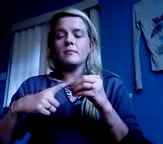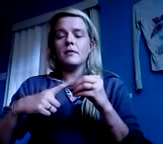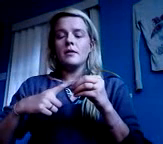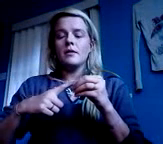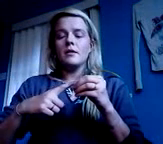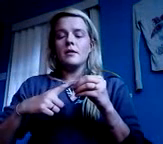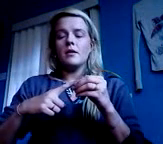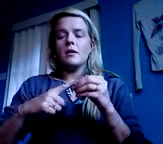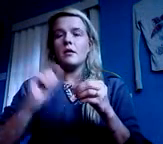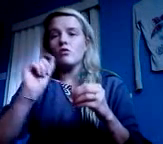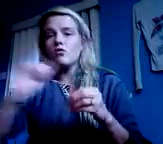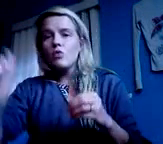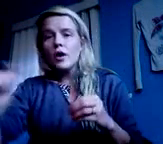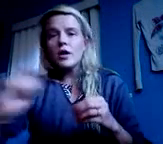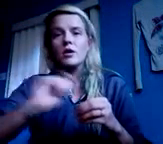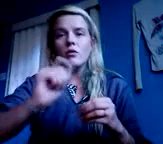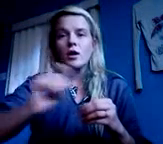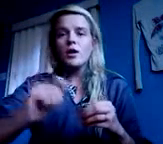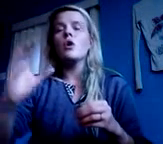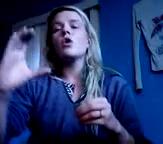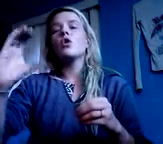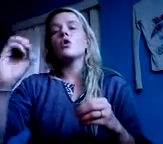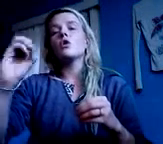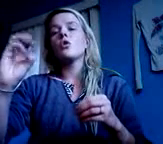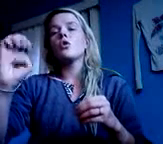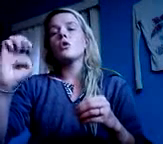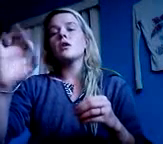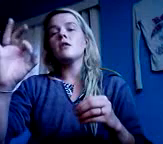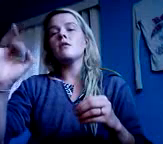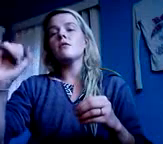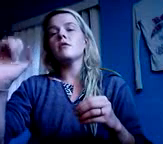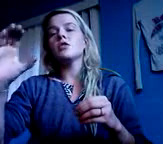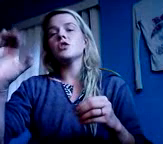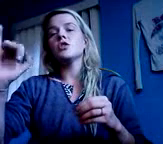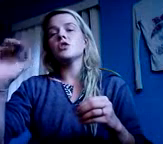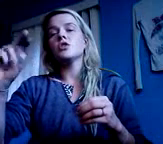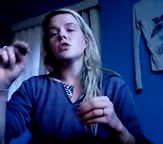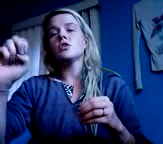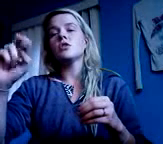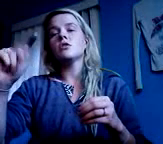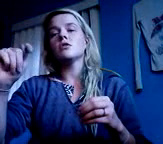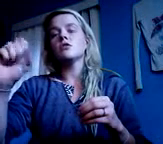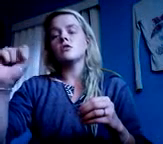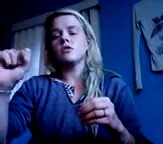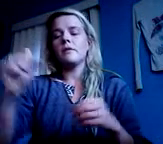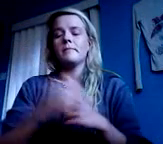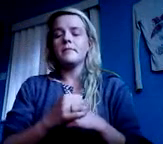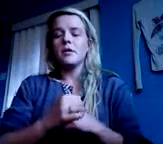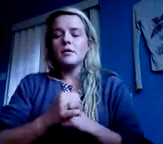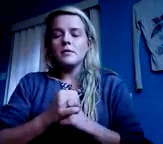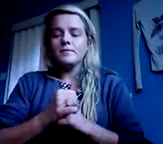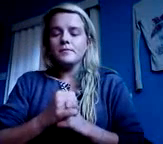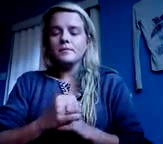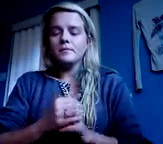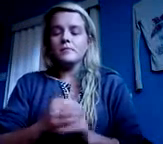same for both sides of the equation. So the total charge on the left-hand side of the equation must equal the total charge on the right-hand side of the equation. It must be balanced